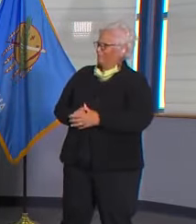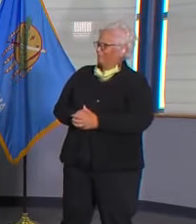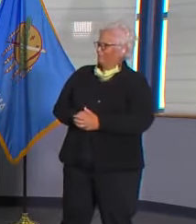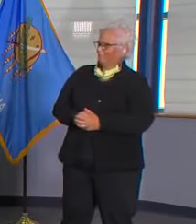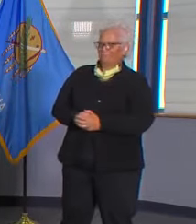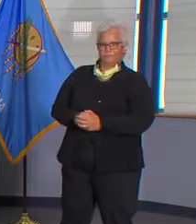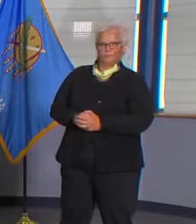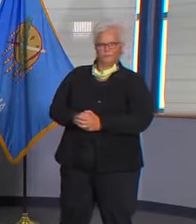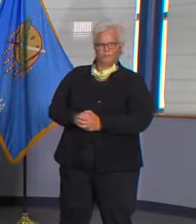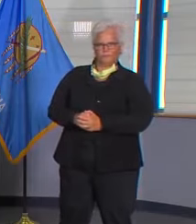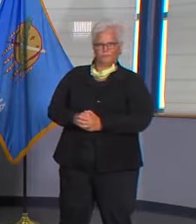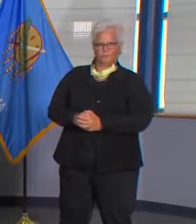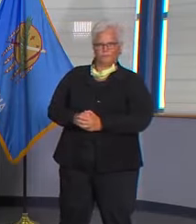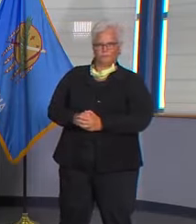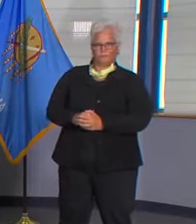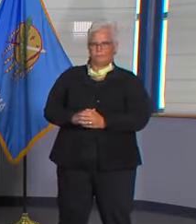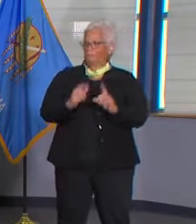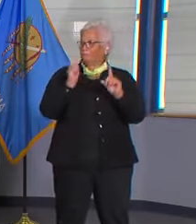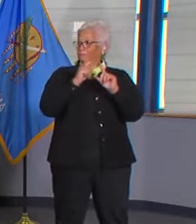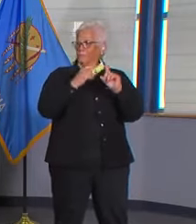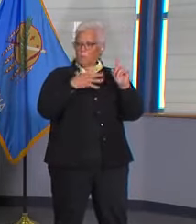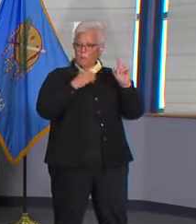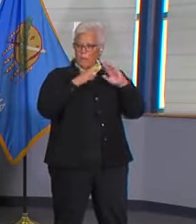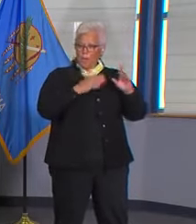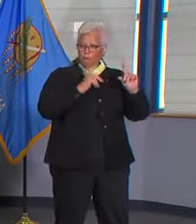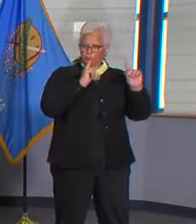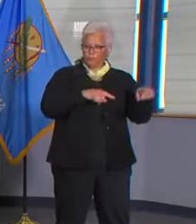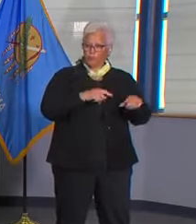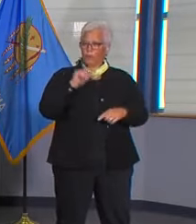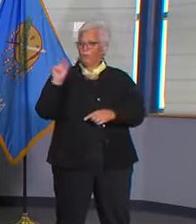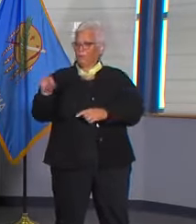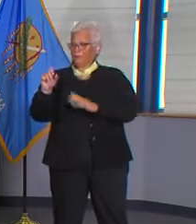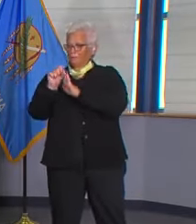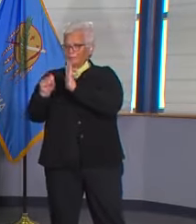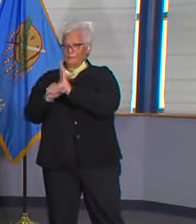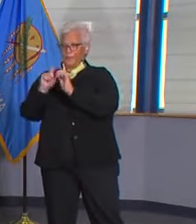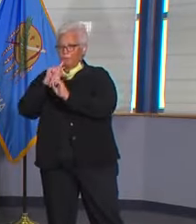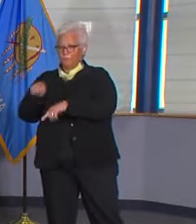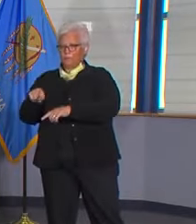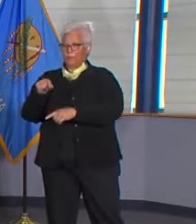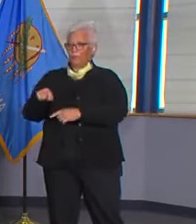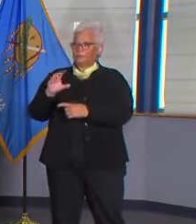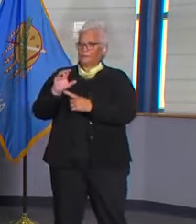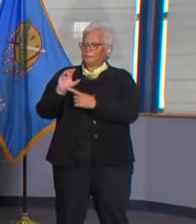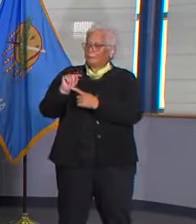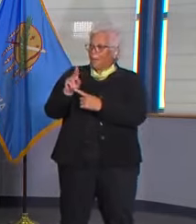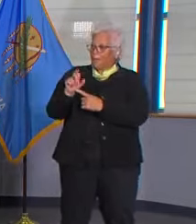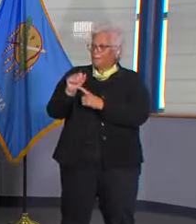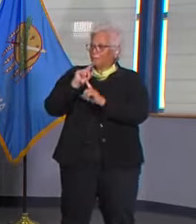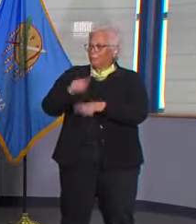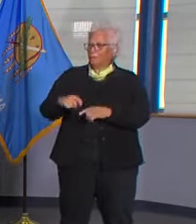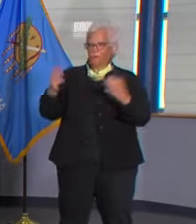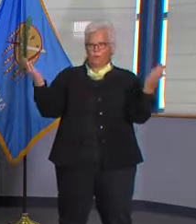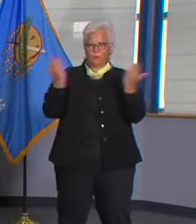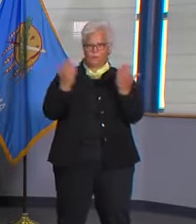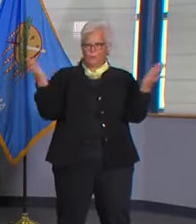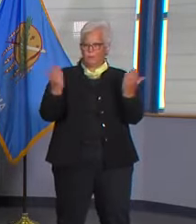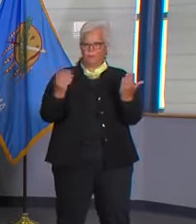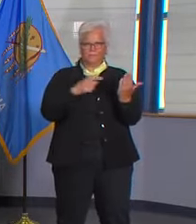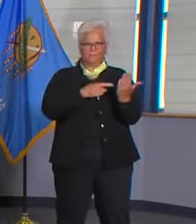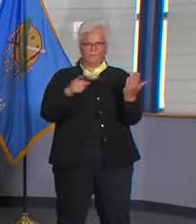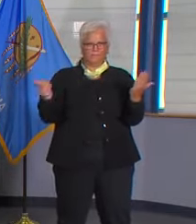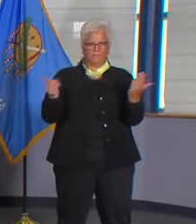task force reports, given the state data and those reports, given local data from Dr. Dart and Tulsa Health, when you put it all